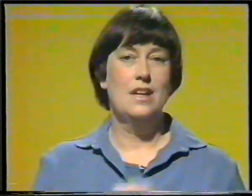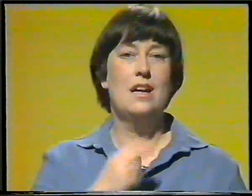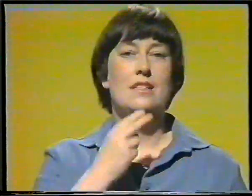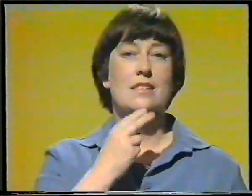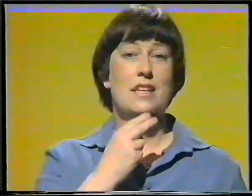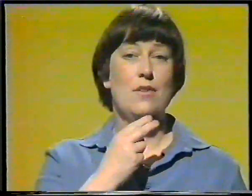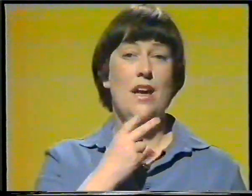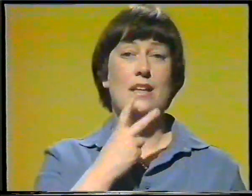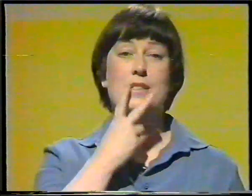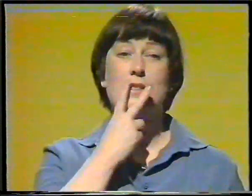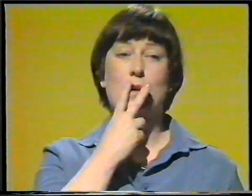Cigarettes.